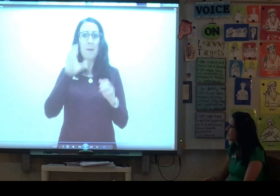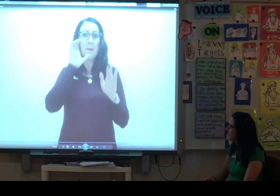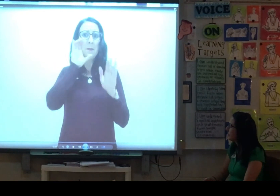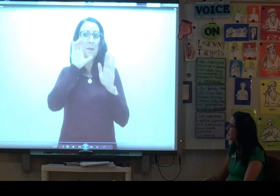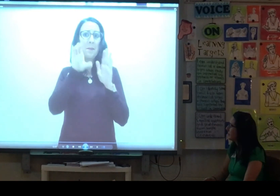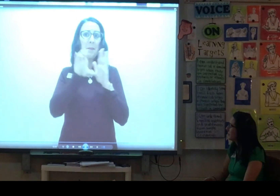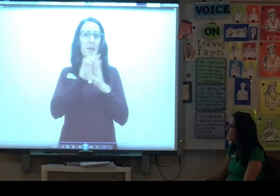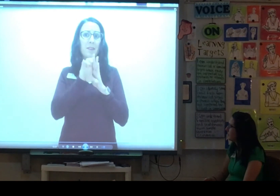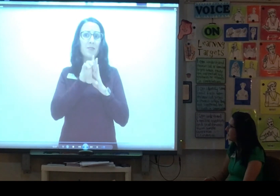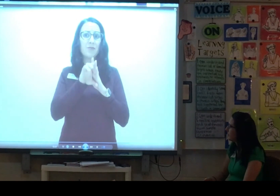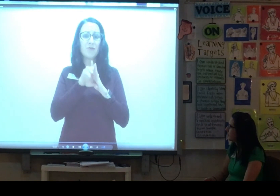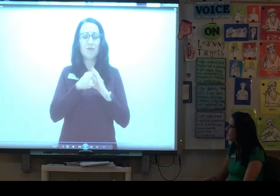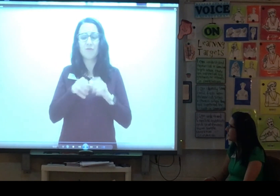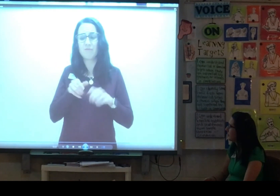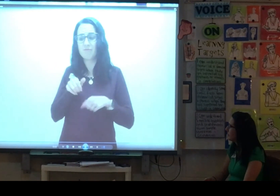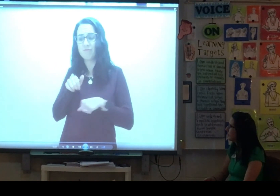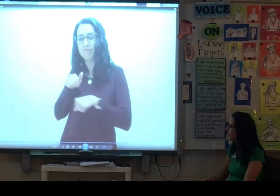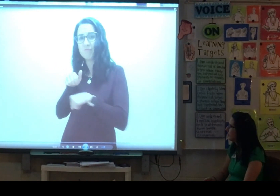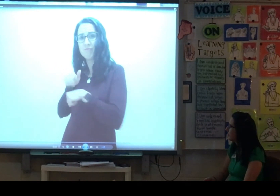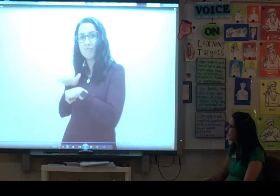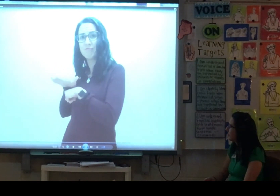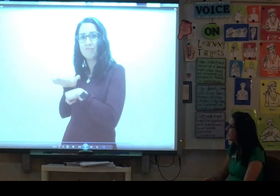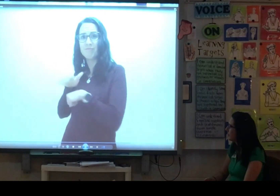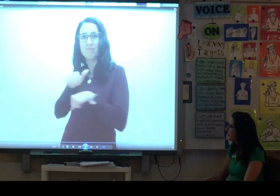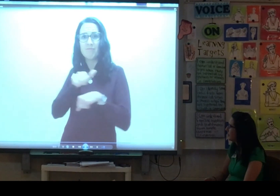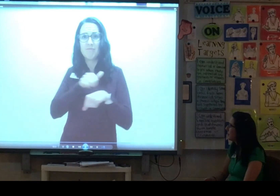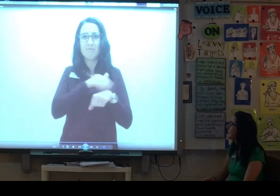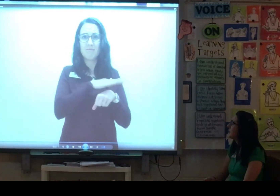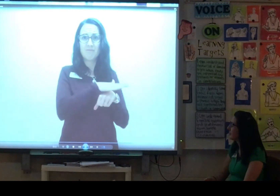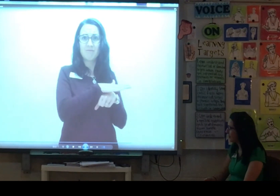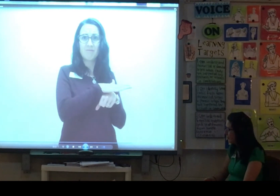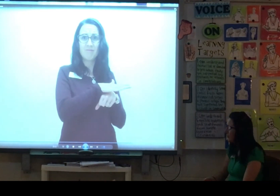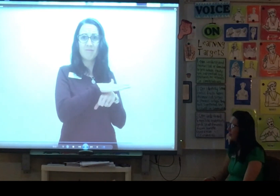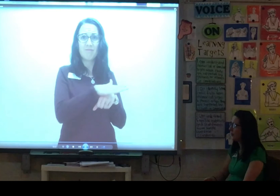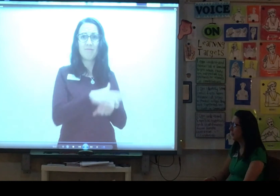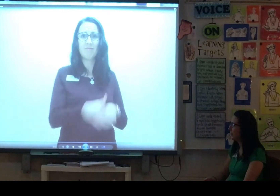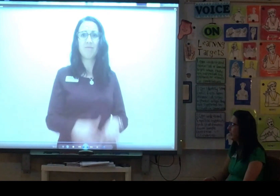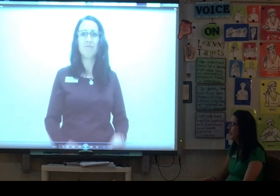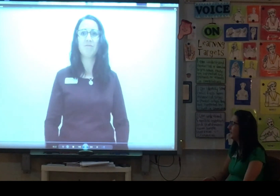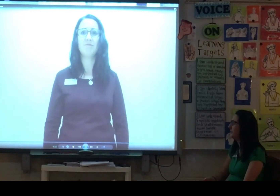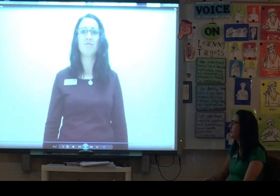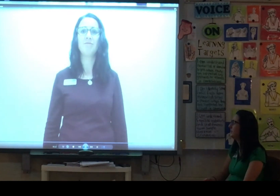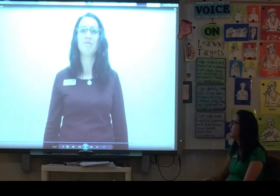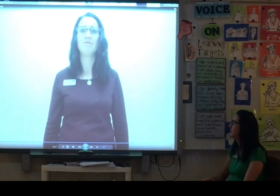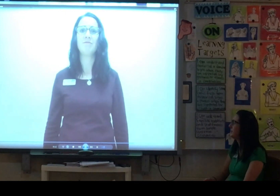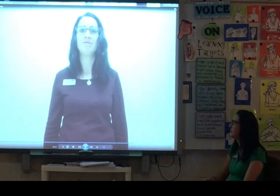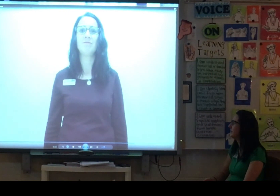text, pictures, send, Good.